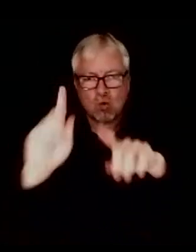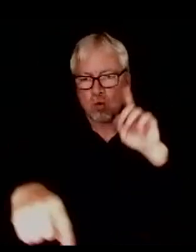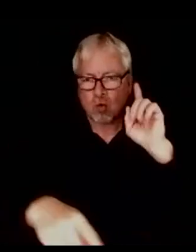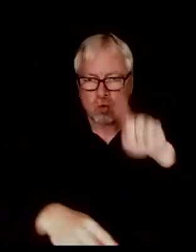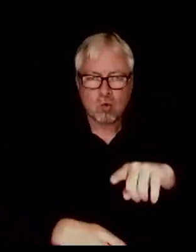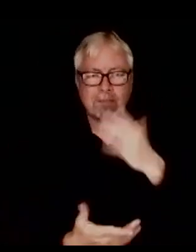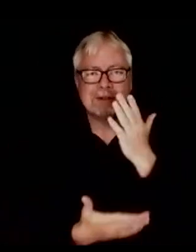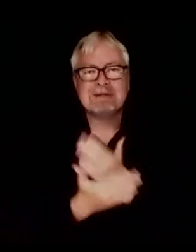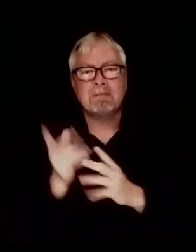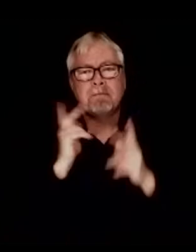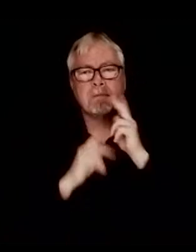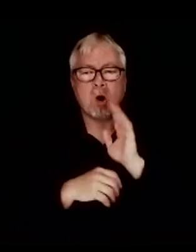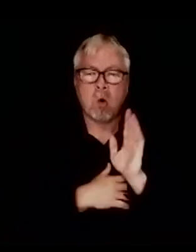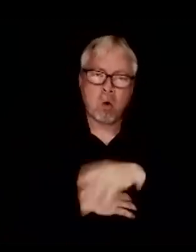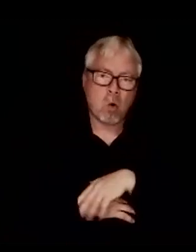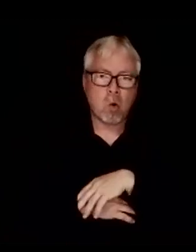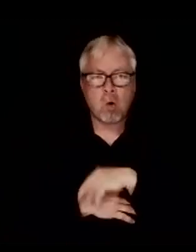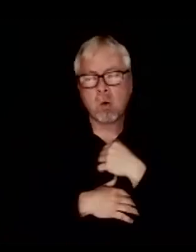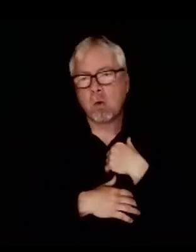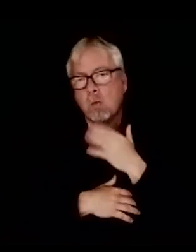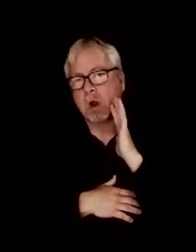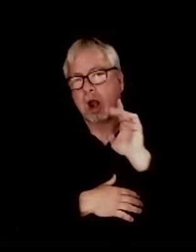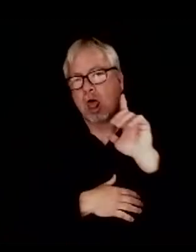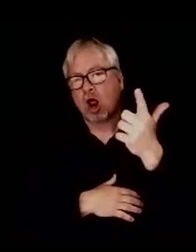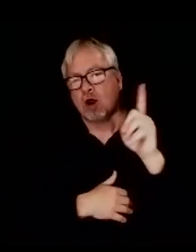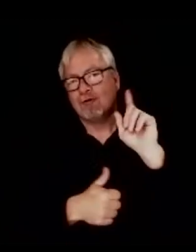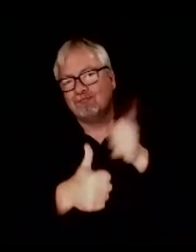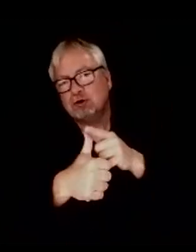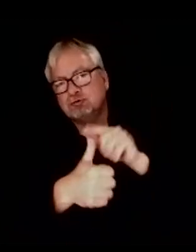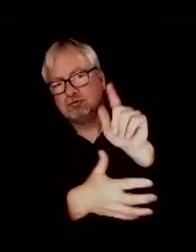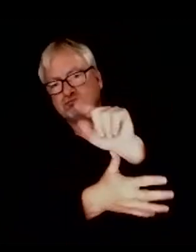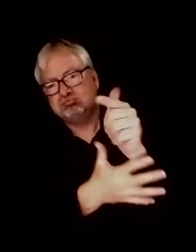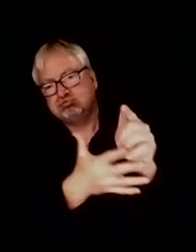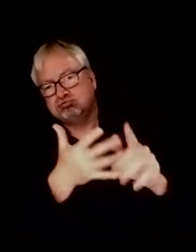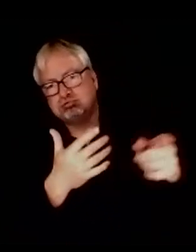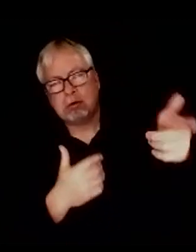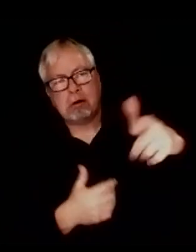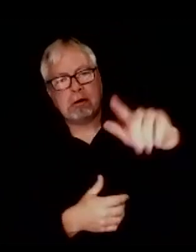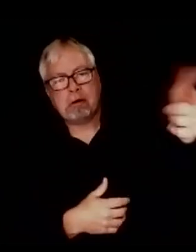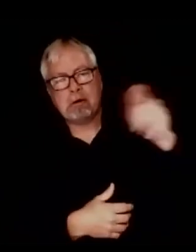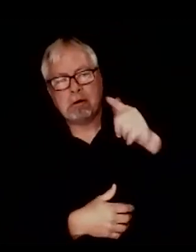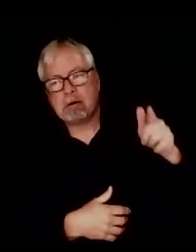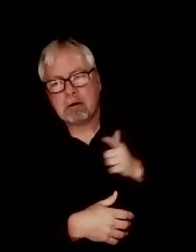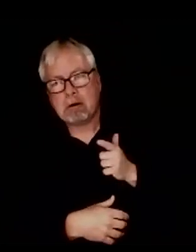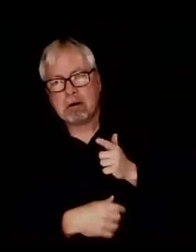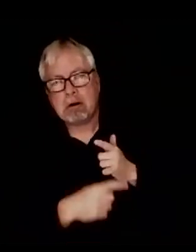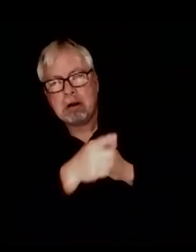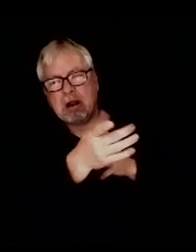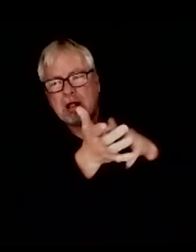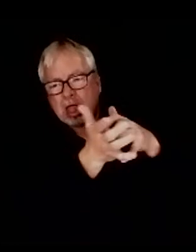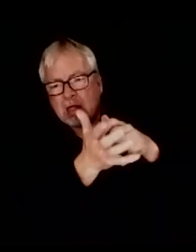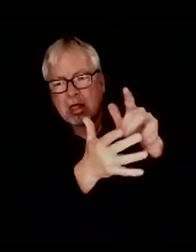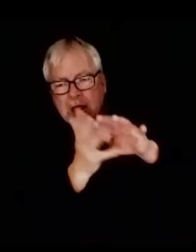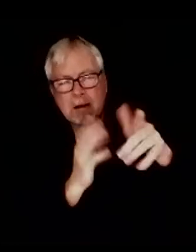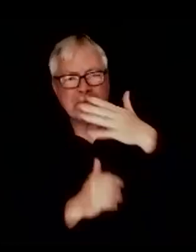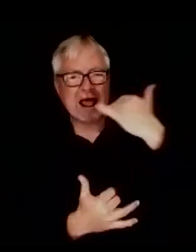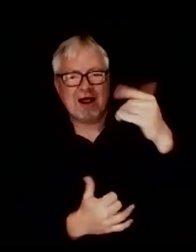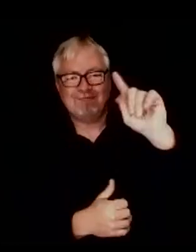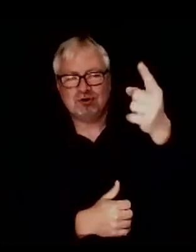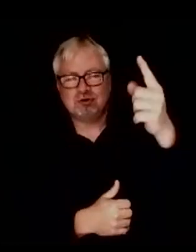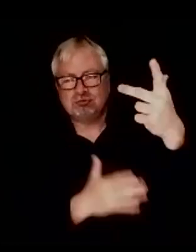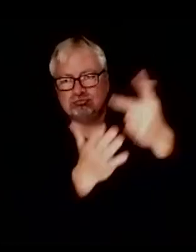I'll let someone who is more vulnerable than I get the vaccine before me, which is